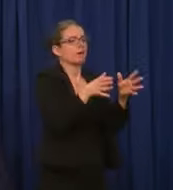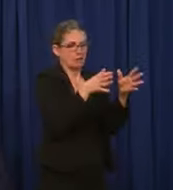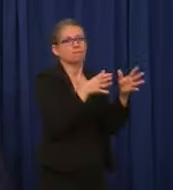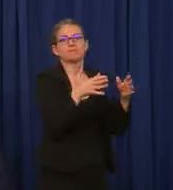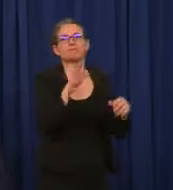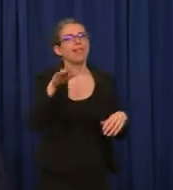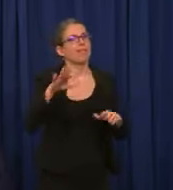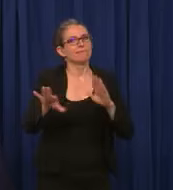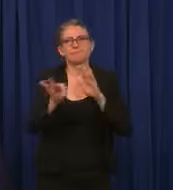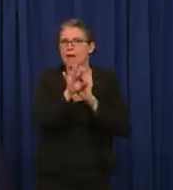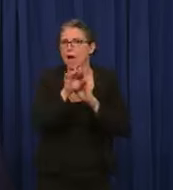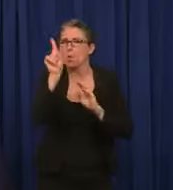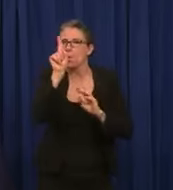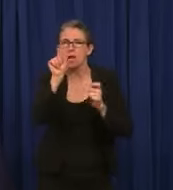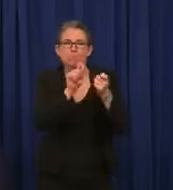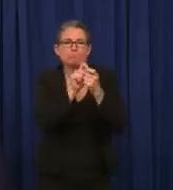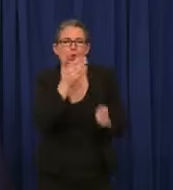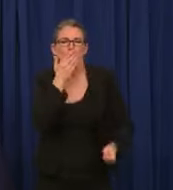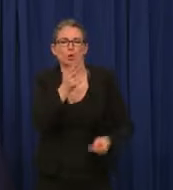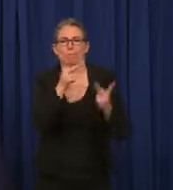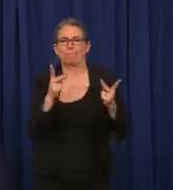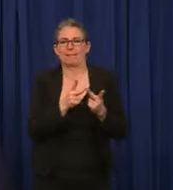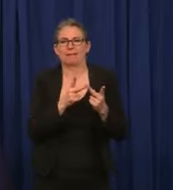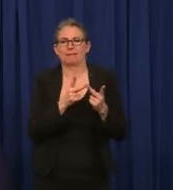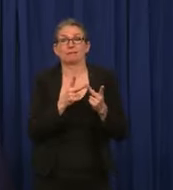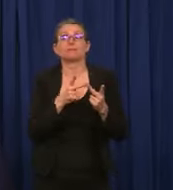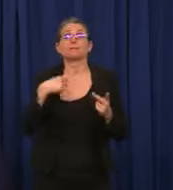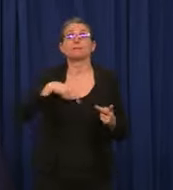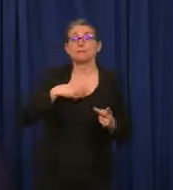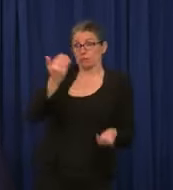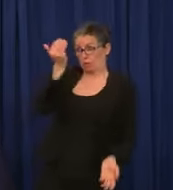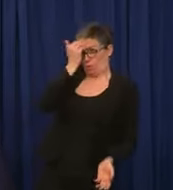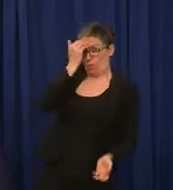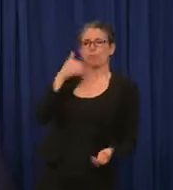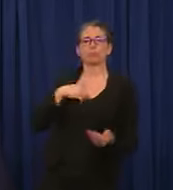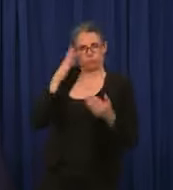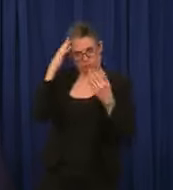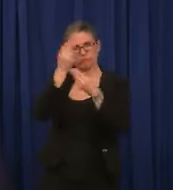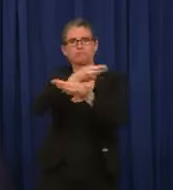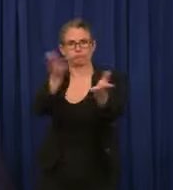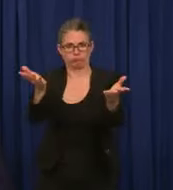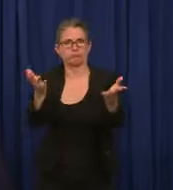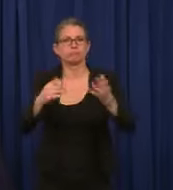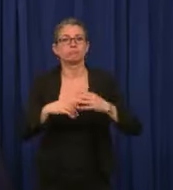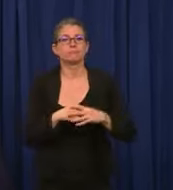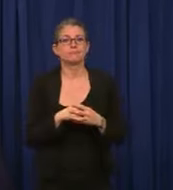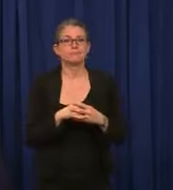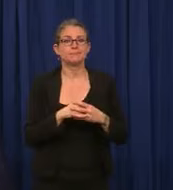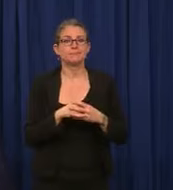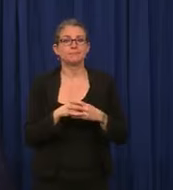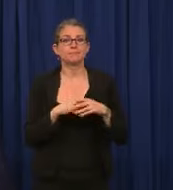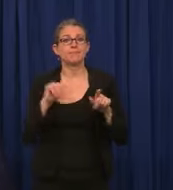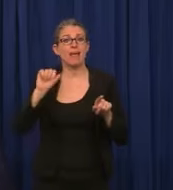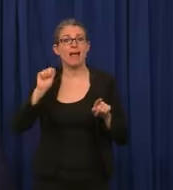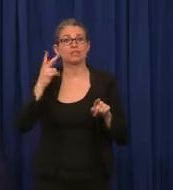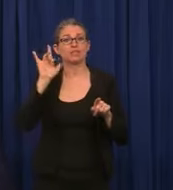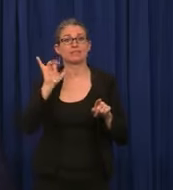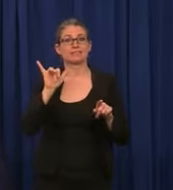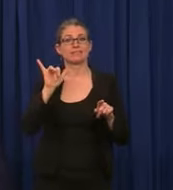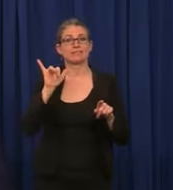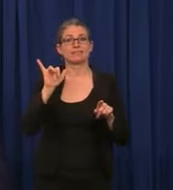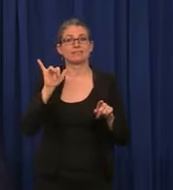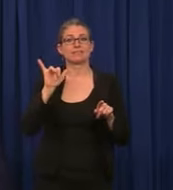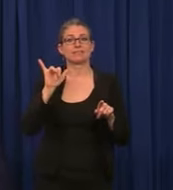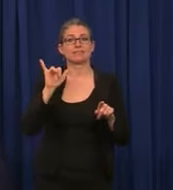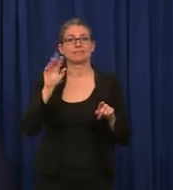as the deployment date, we'll provide an update on that. I'm gonna go to Ashley Blackford at WAGM. Hi, Dr.